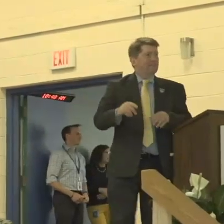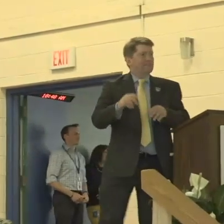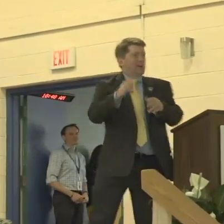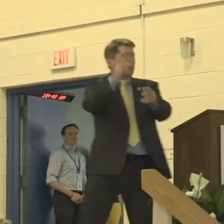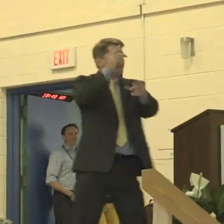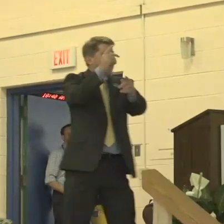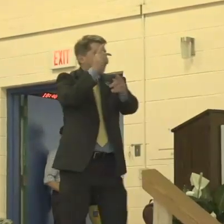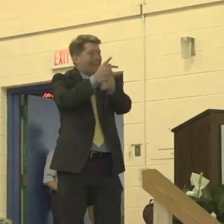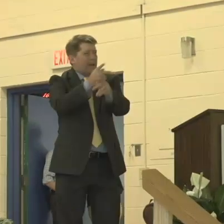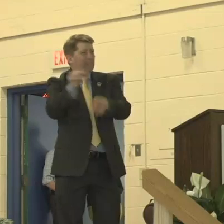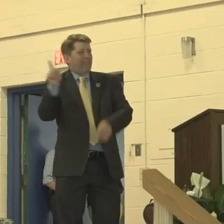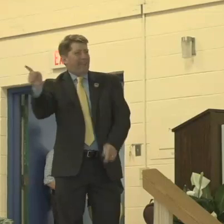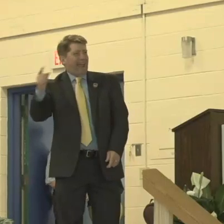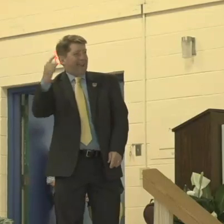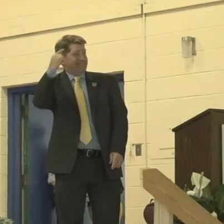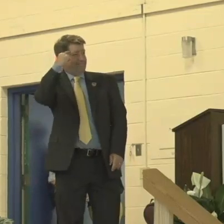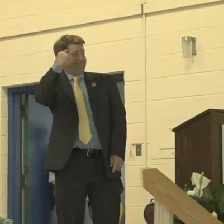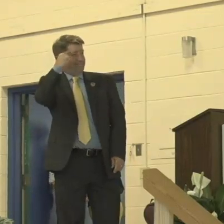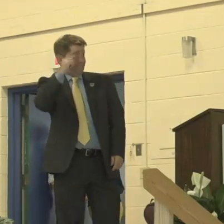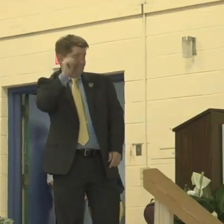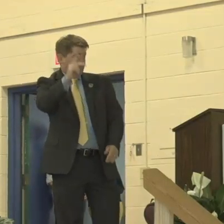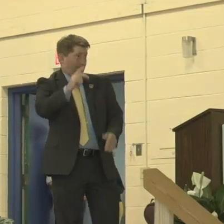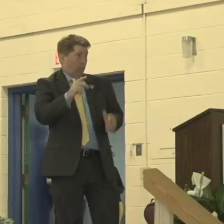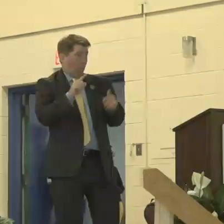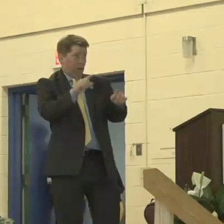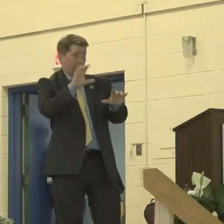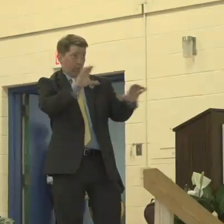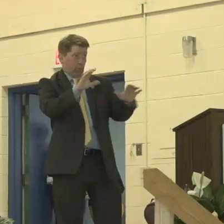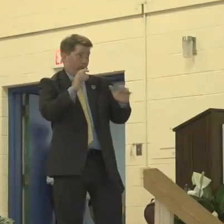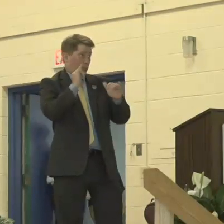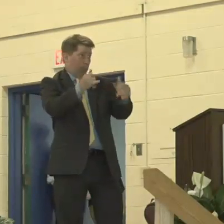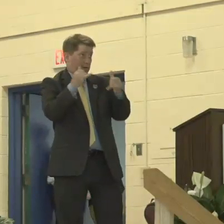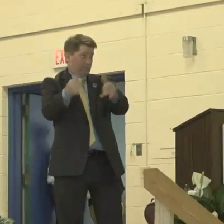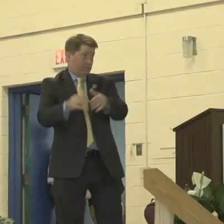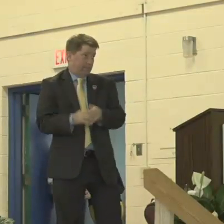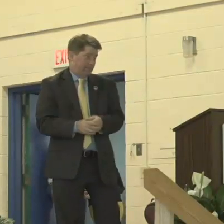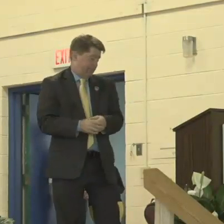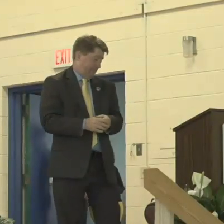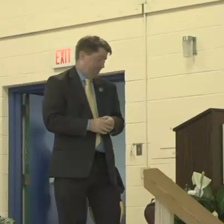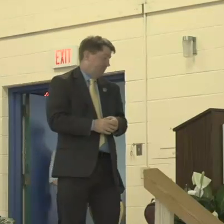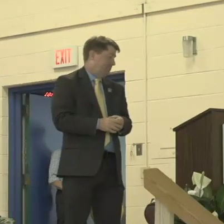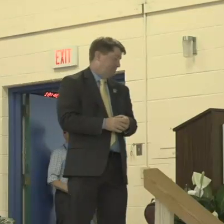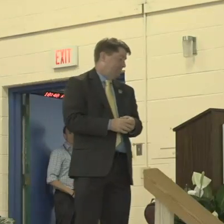Okay. So keep that in mind, okay, while we're doing these awards.